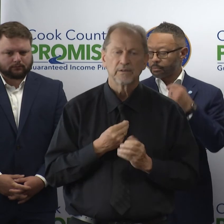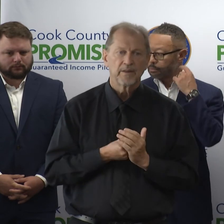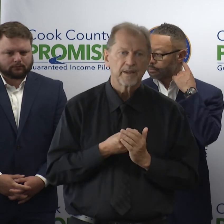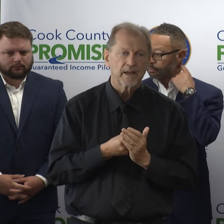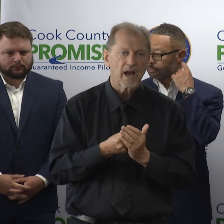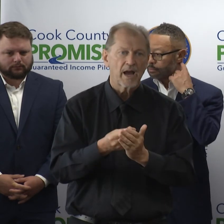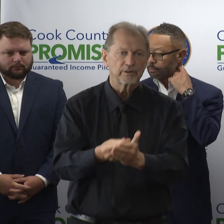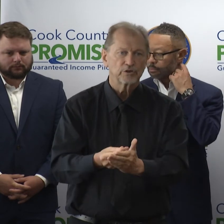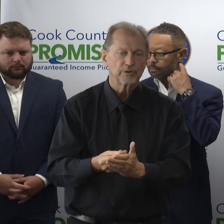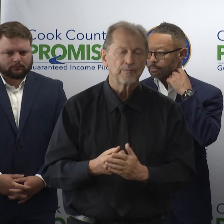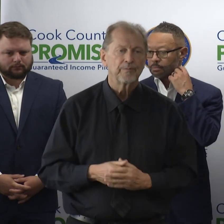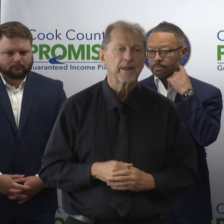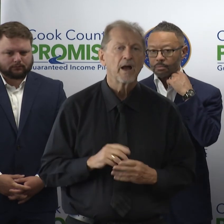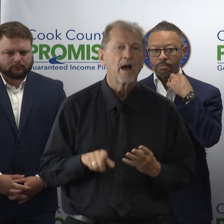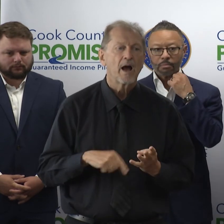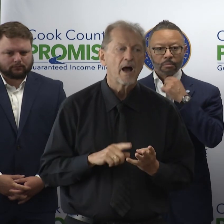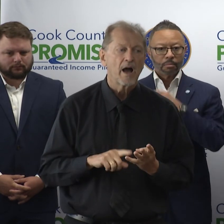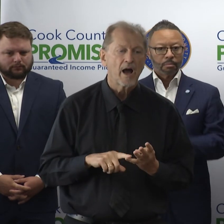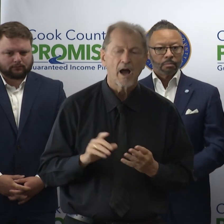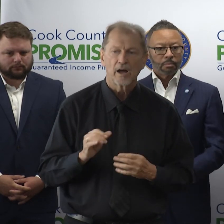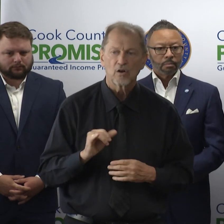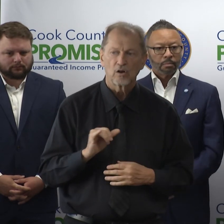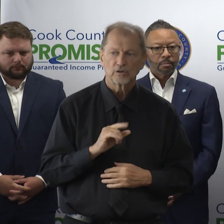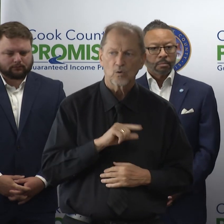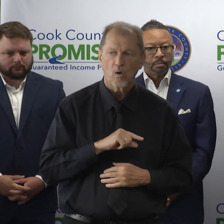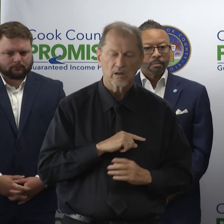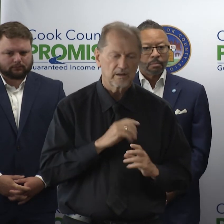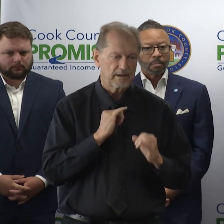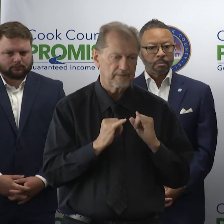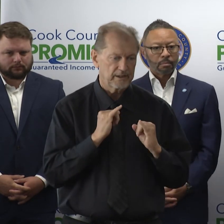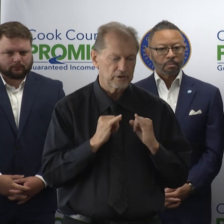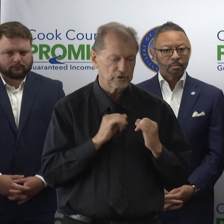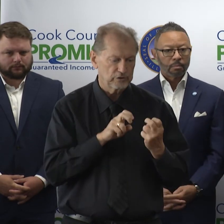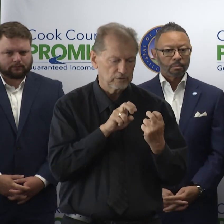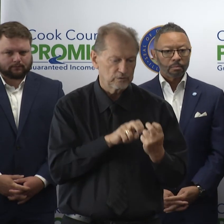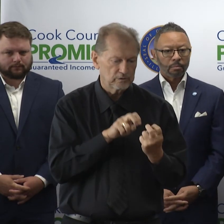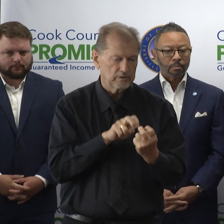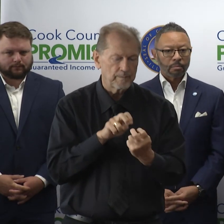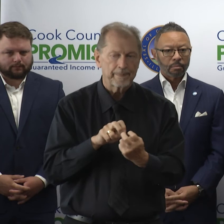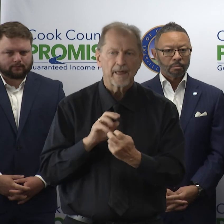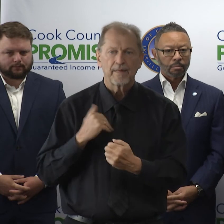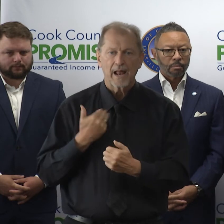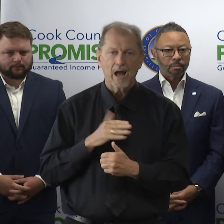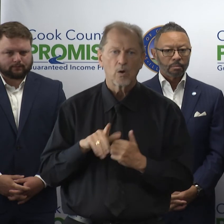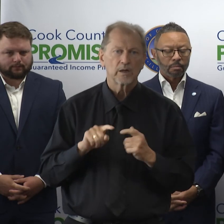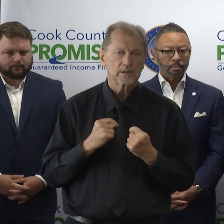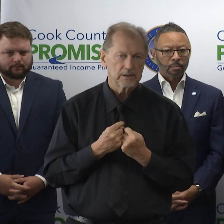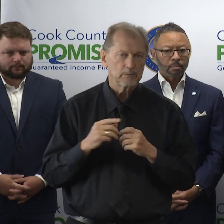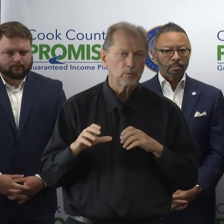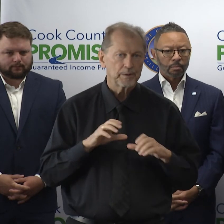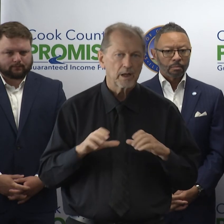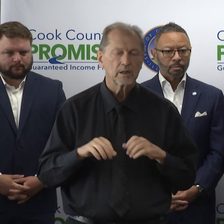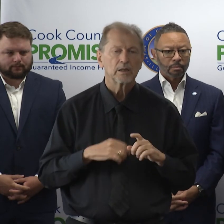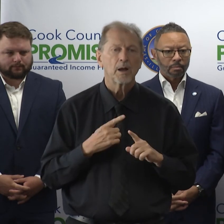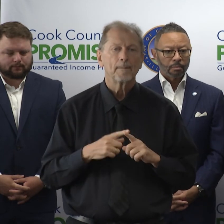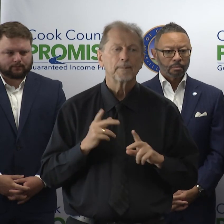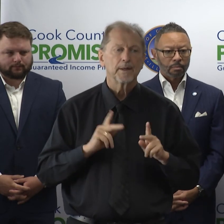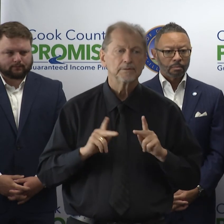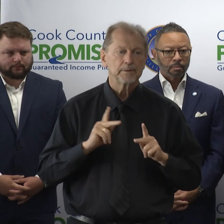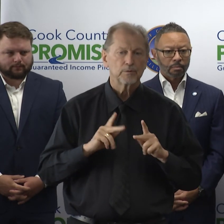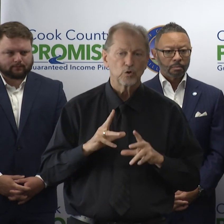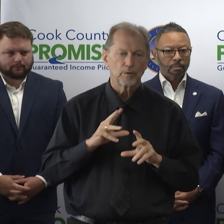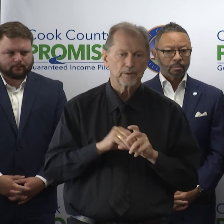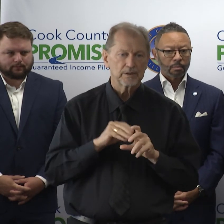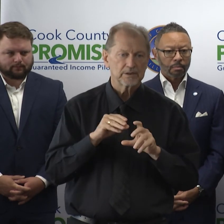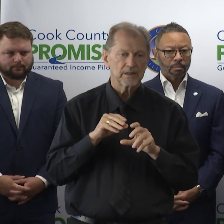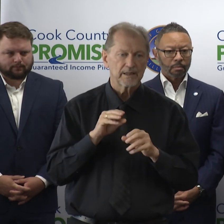those not receiving the cash, and then also qualitative interviews that our team will be conducting, and also people who are